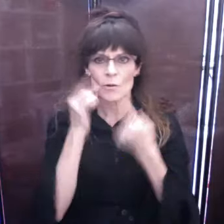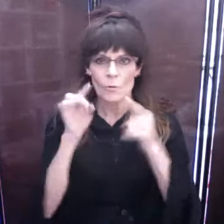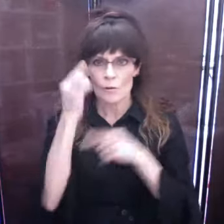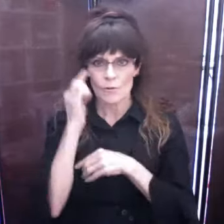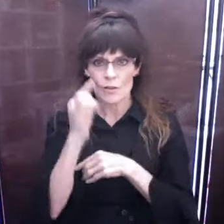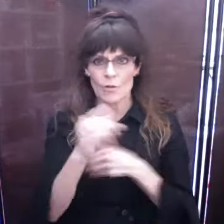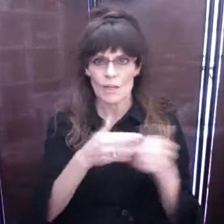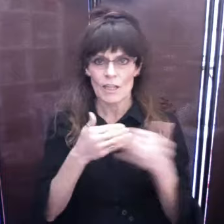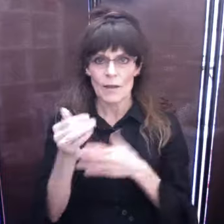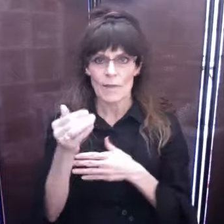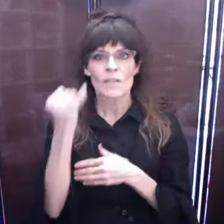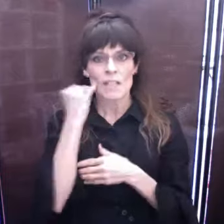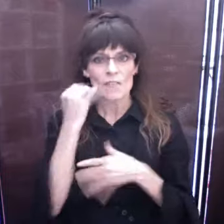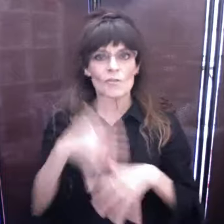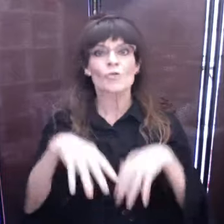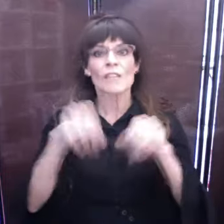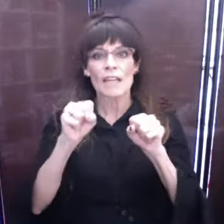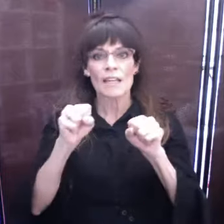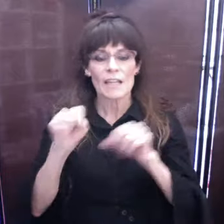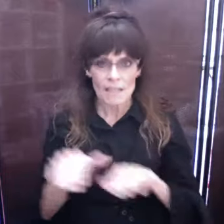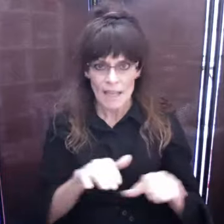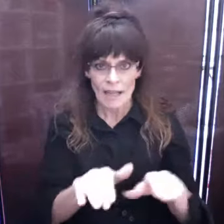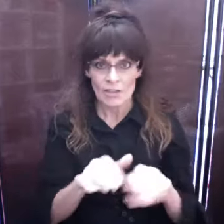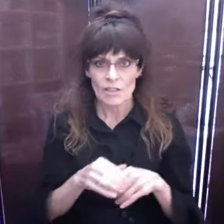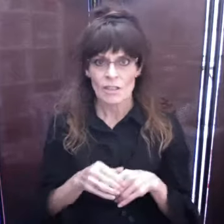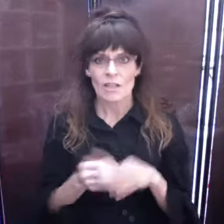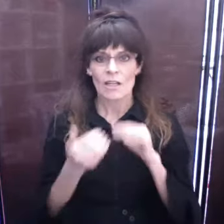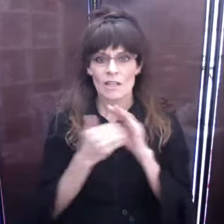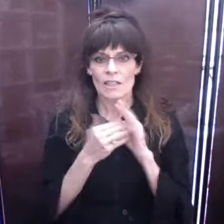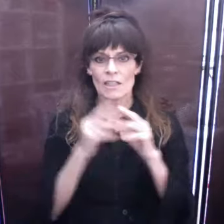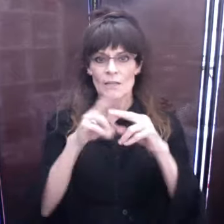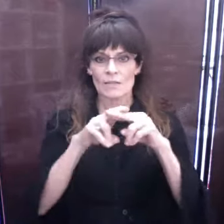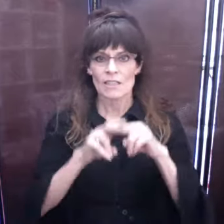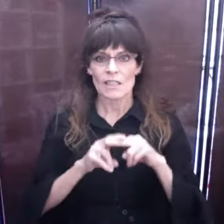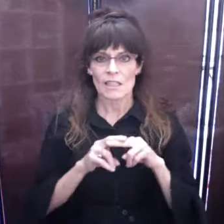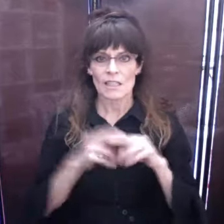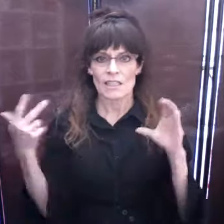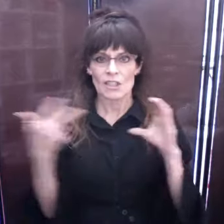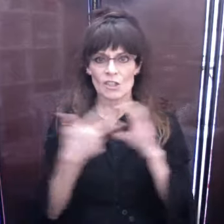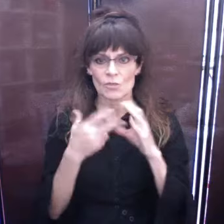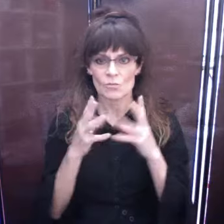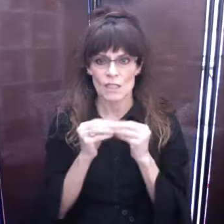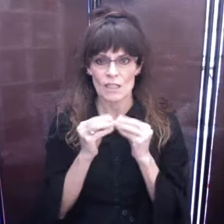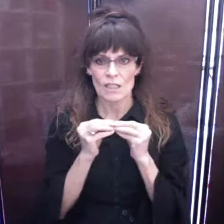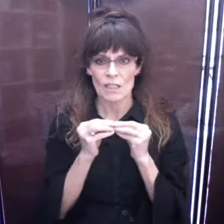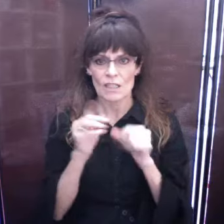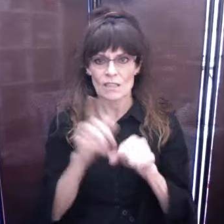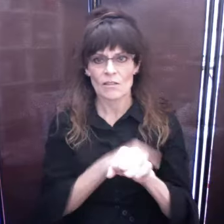only if you take the actions, right? Again, I'm sitting in this noon meeting. This is a long time ago now, 14 years